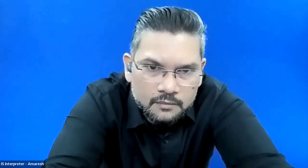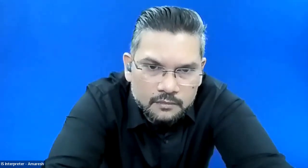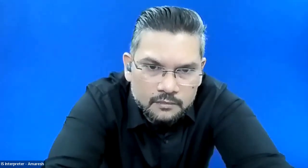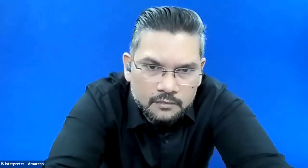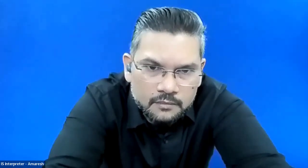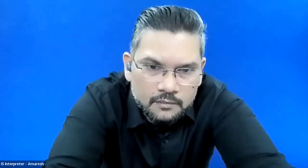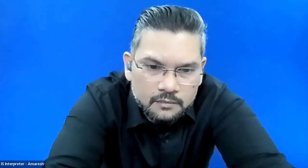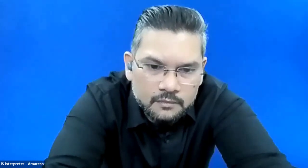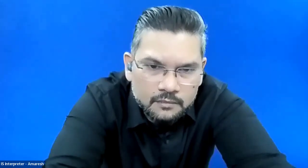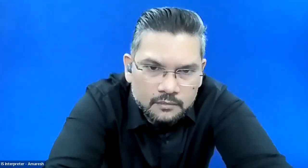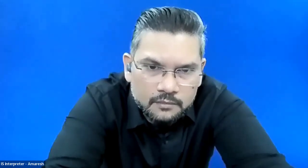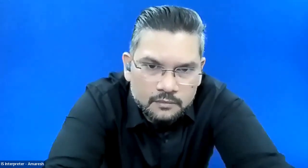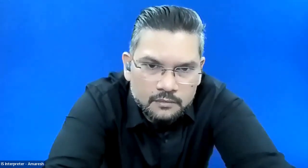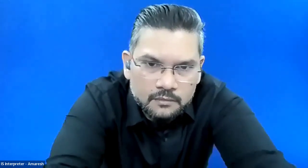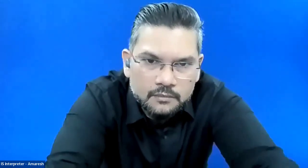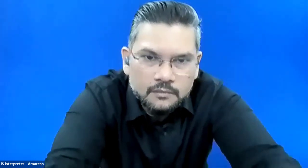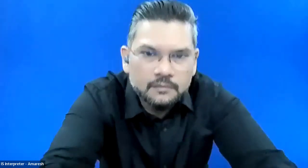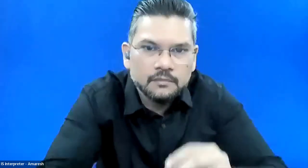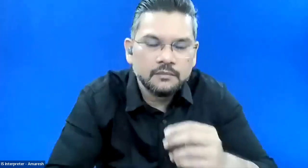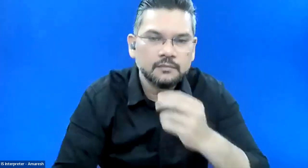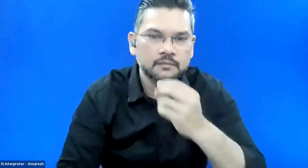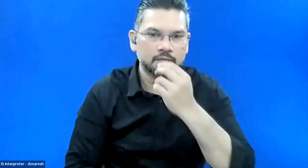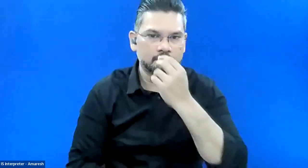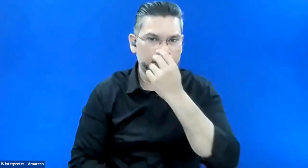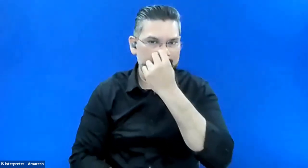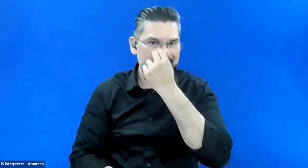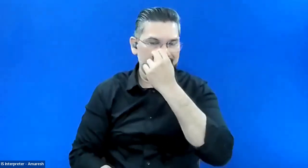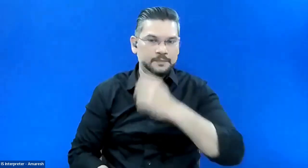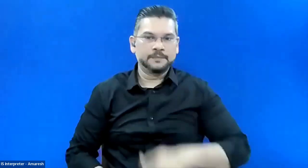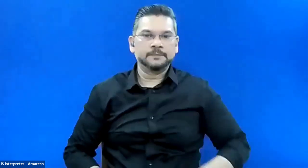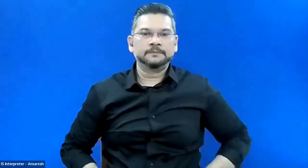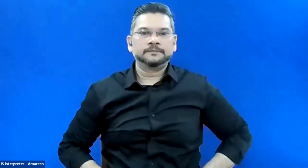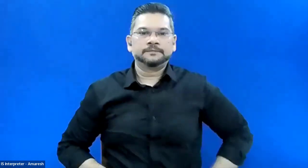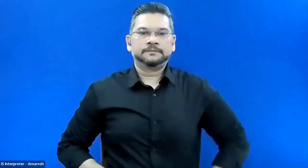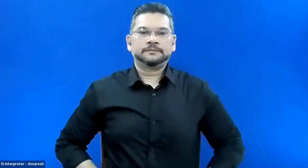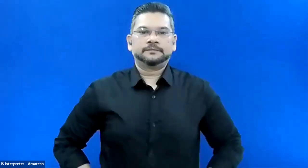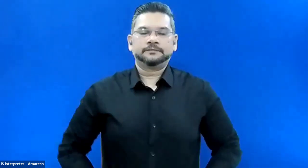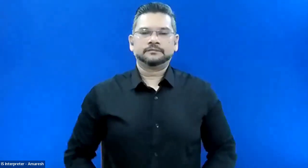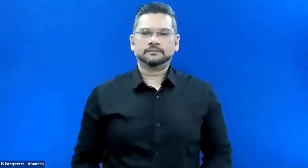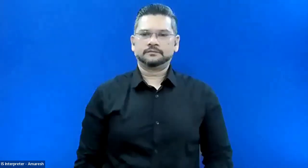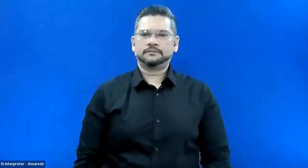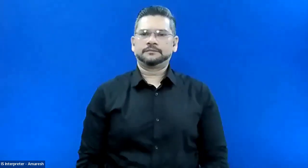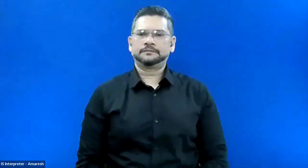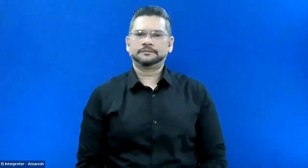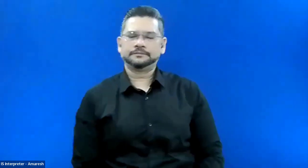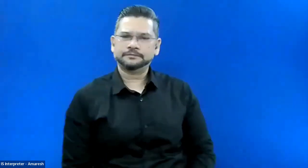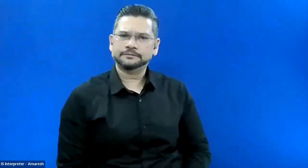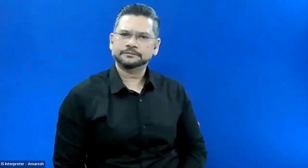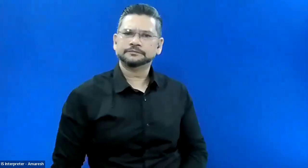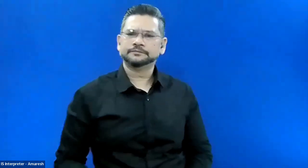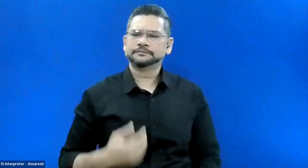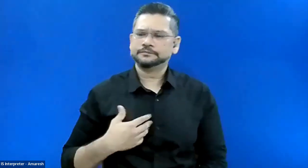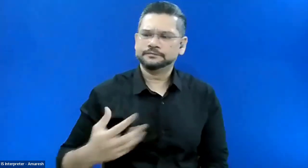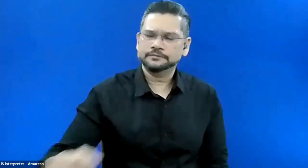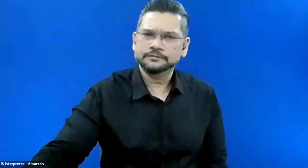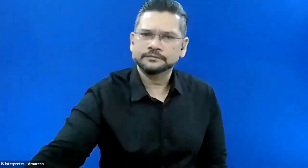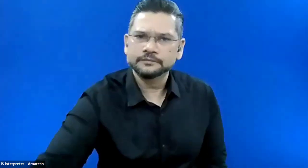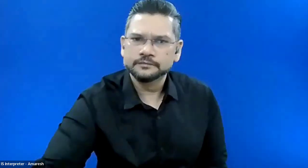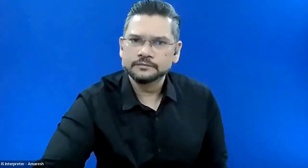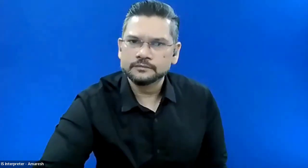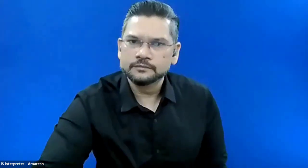so many youth, as a global population, estimates suggest that there are